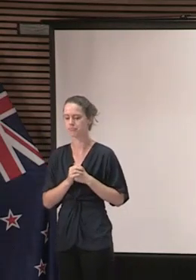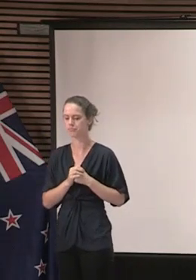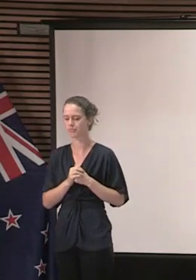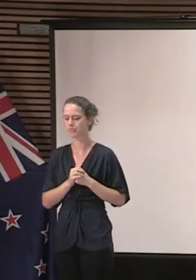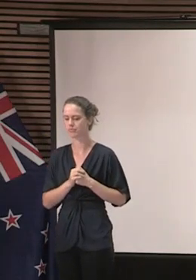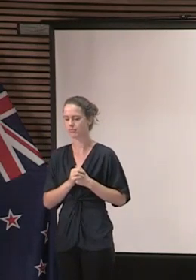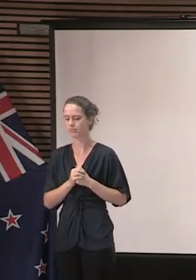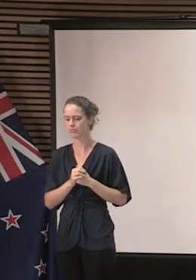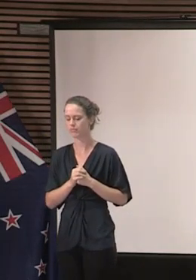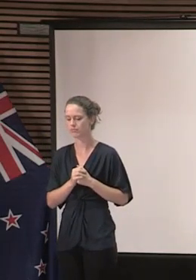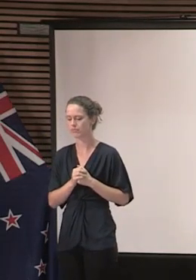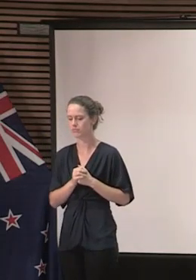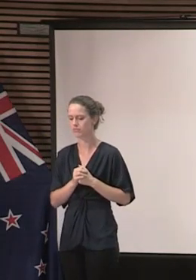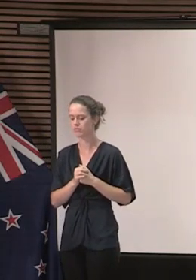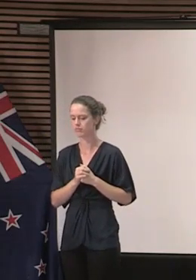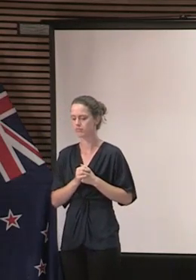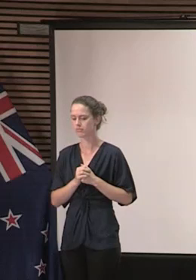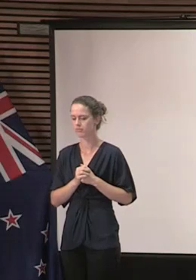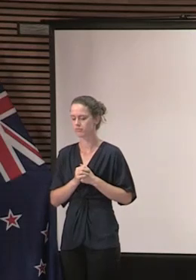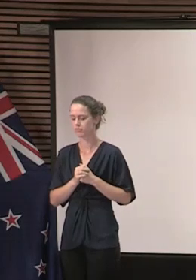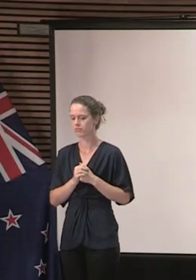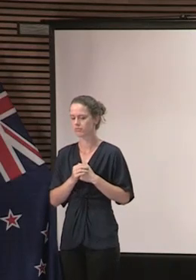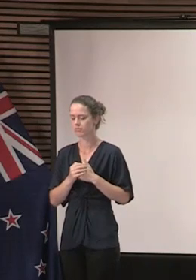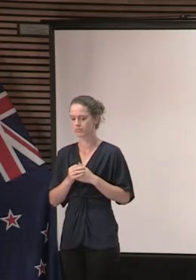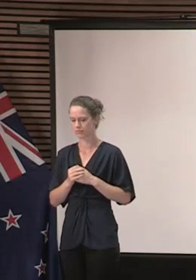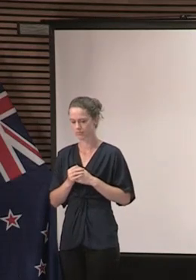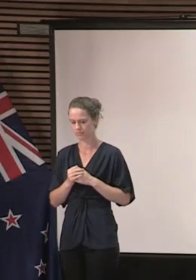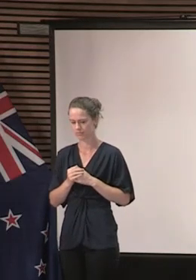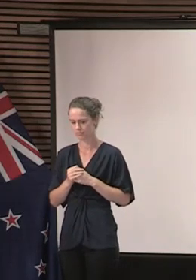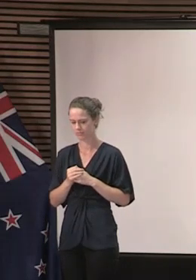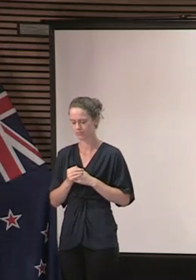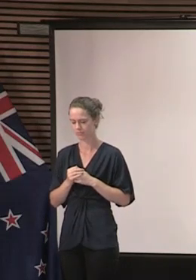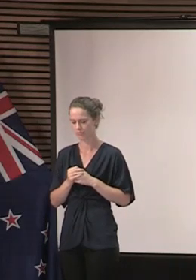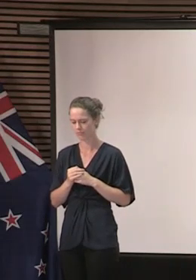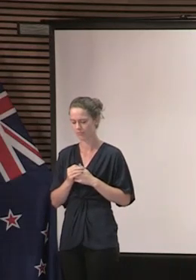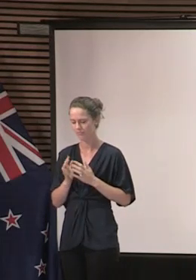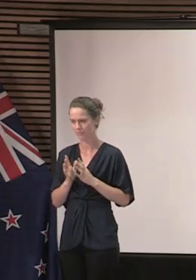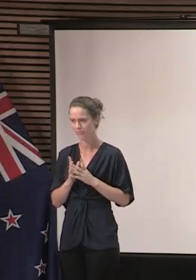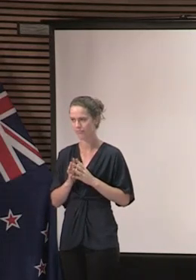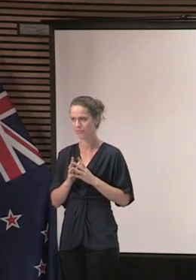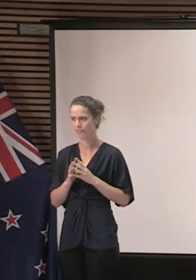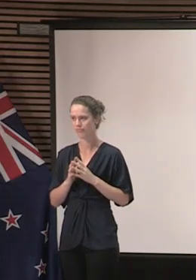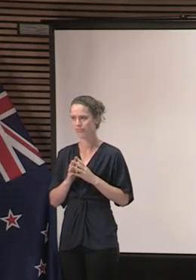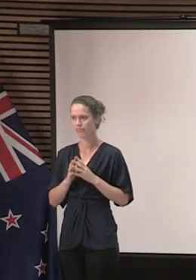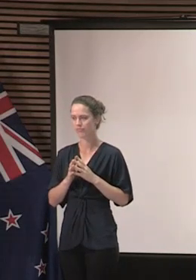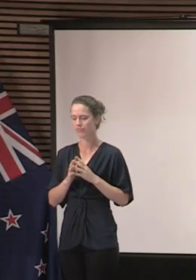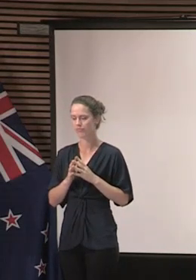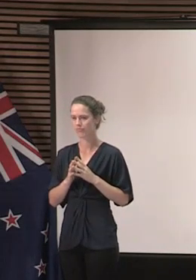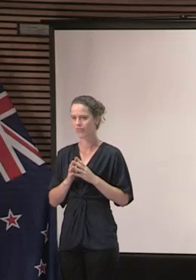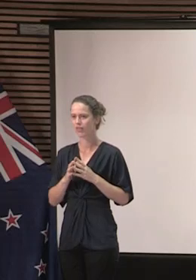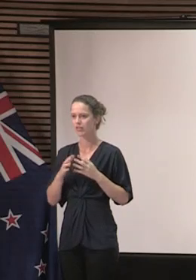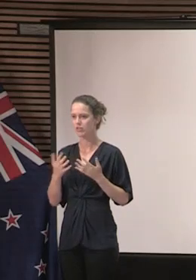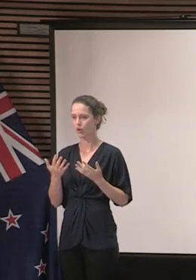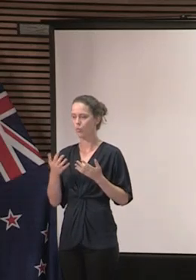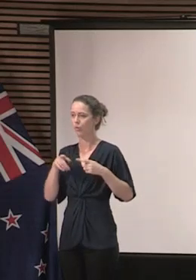towards a principle-based framework that really has stuck to the approach that basing our decisions on